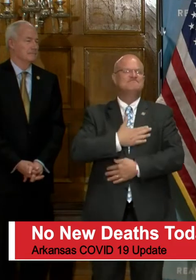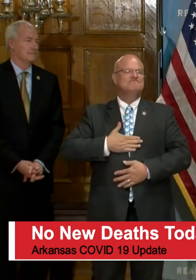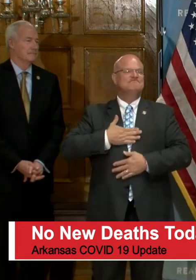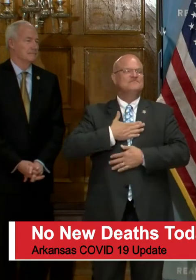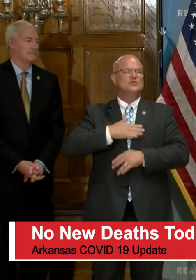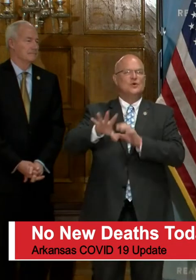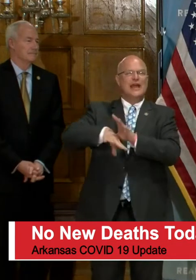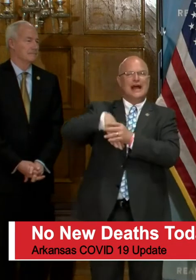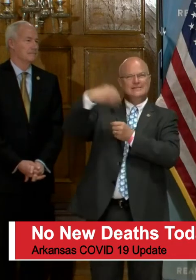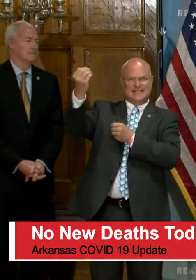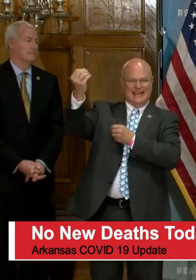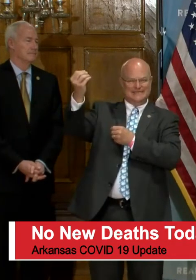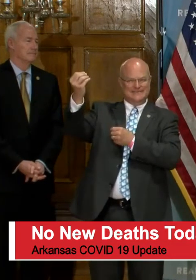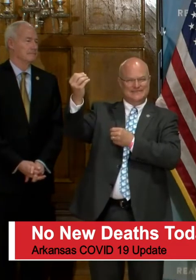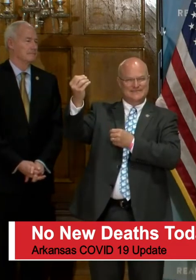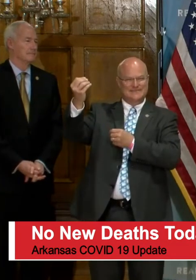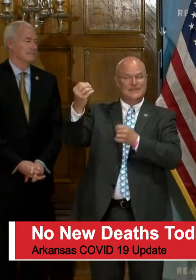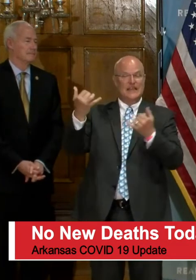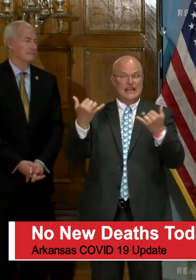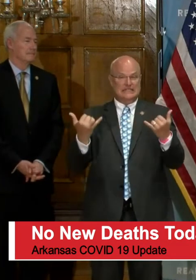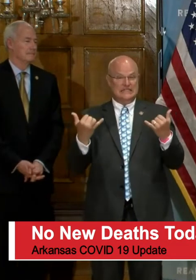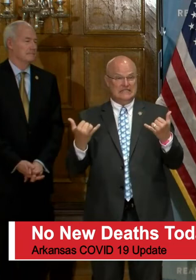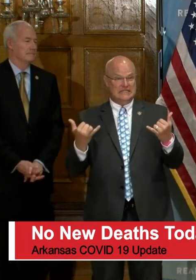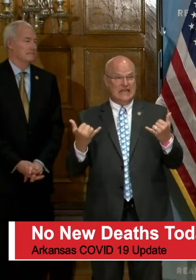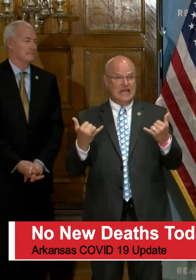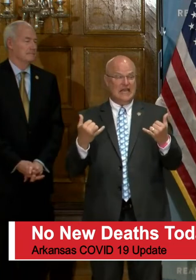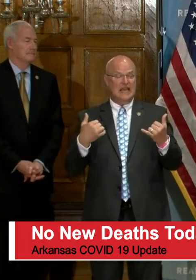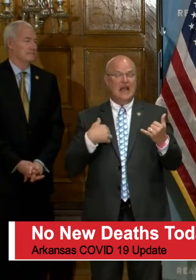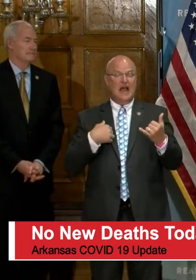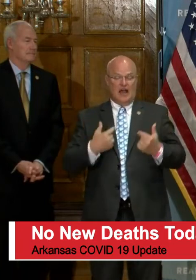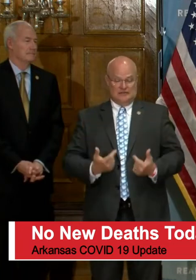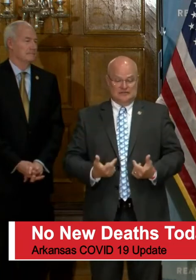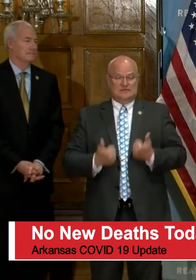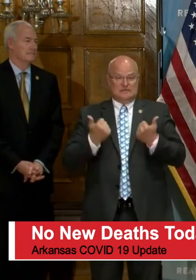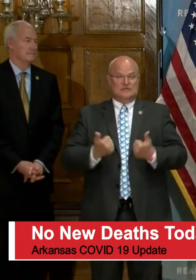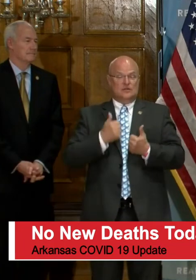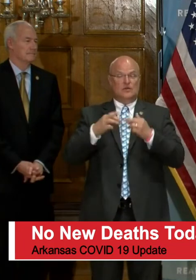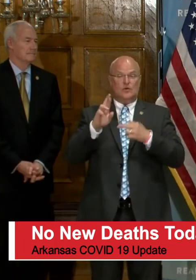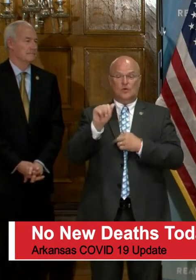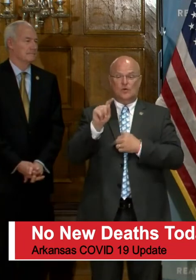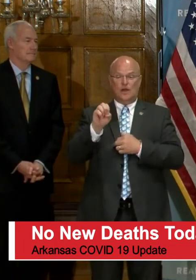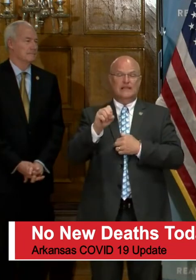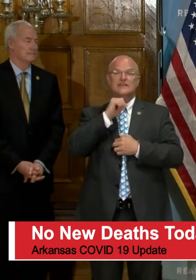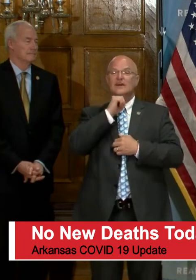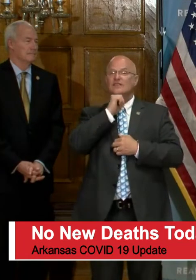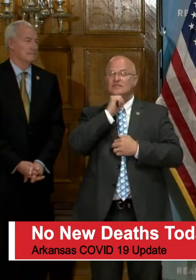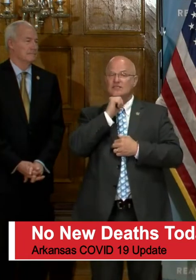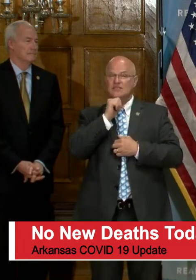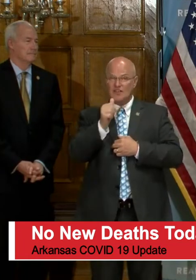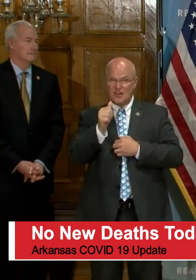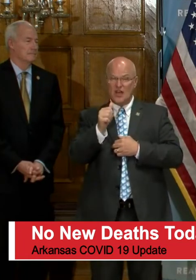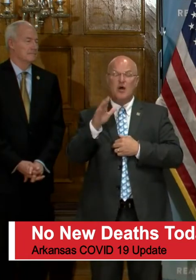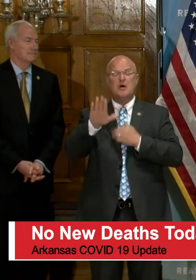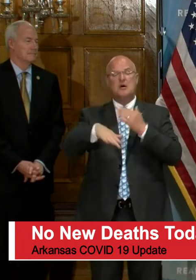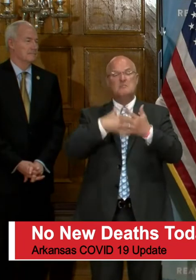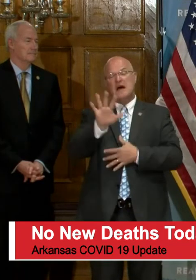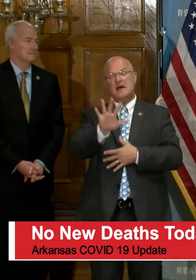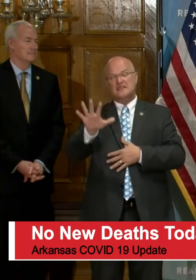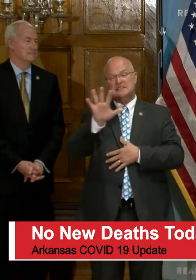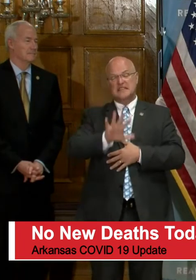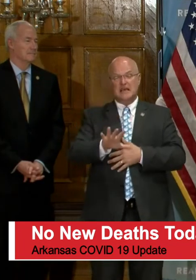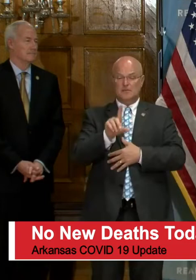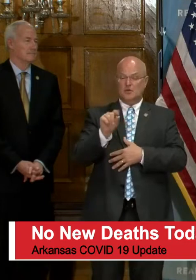the out of doors. As of today, our occupancy rates are not totally dissimilar from where they were